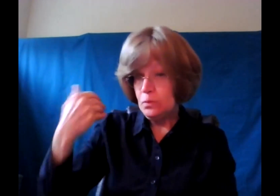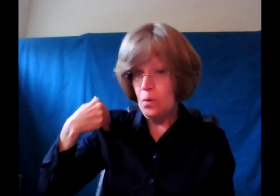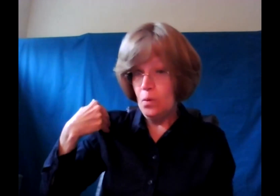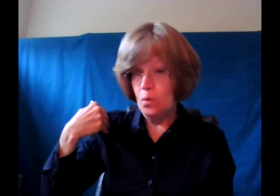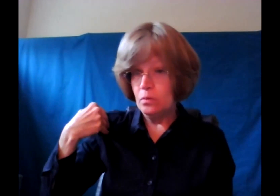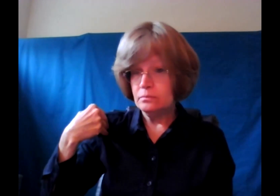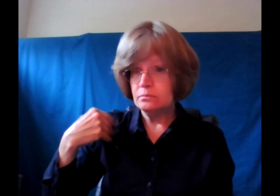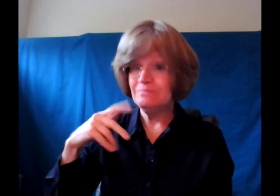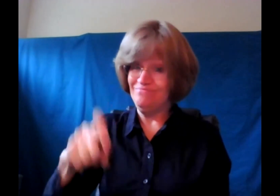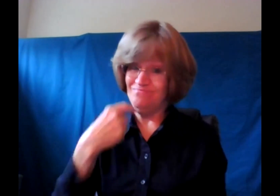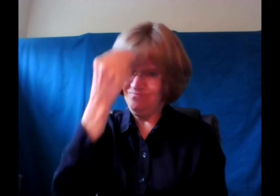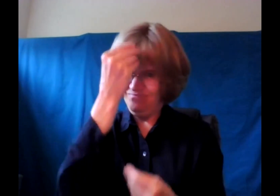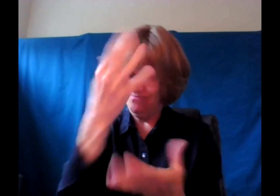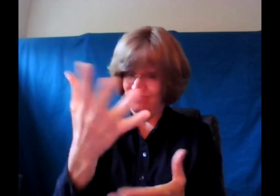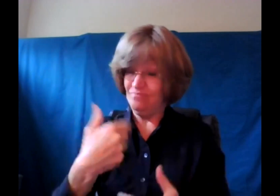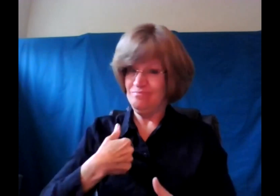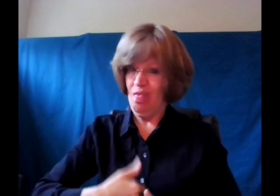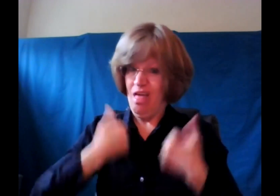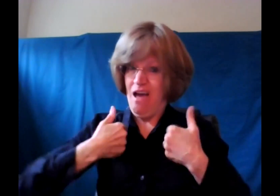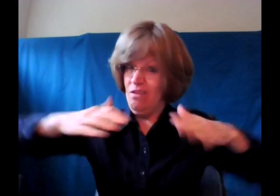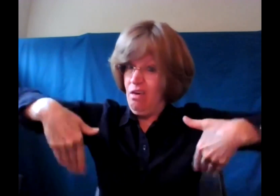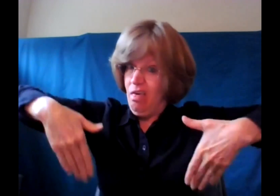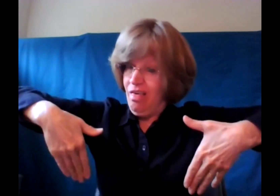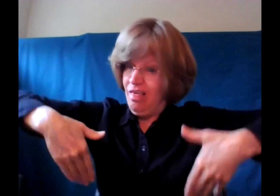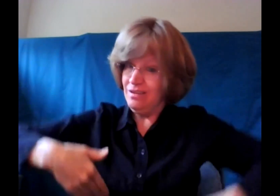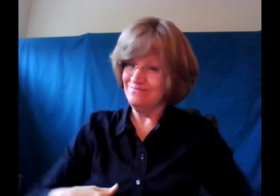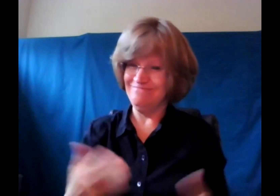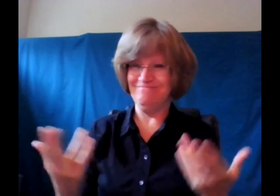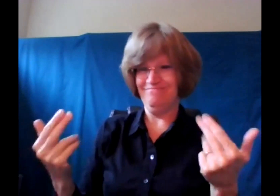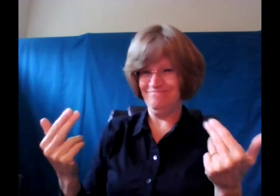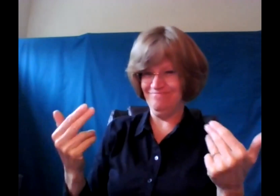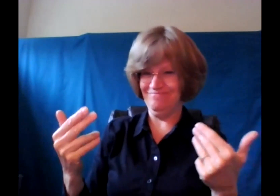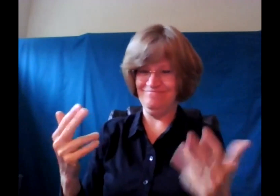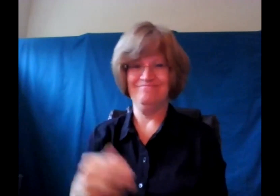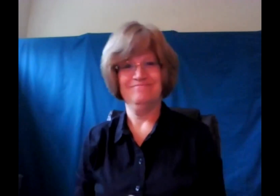Now I have to say this, I wasn't alive yet.